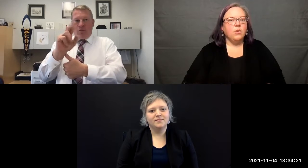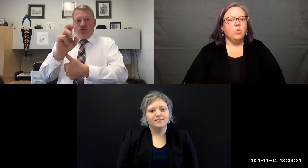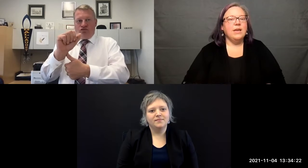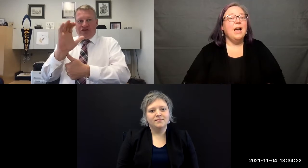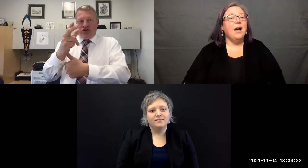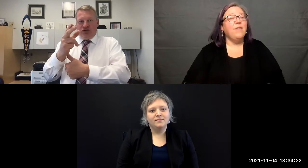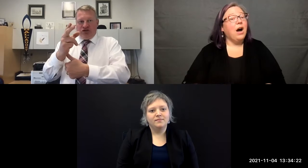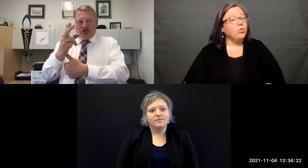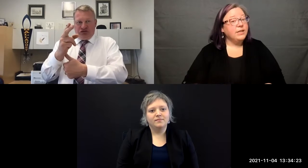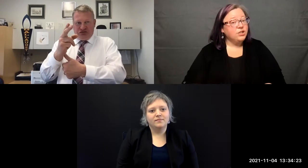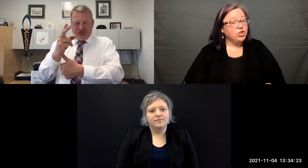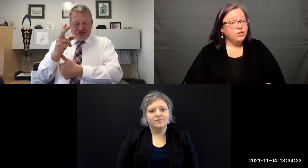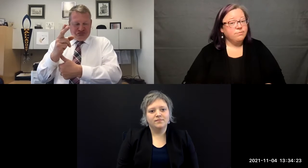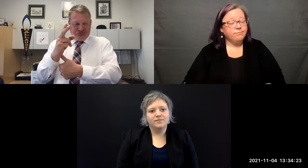We have outreach,